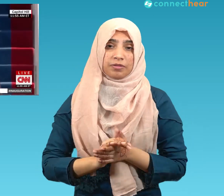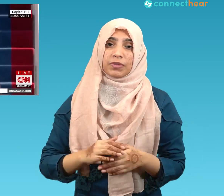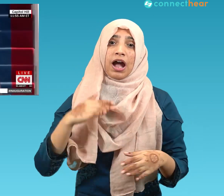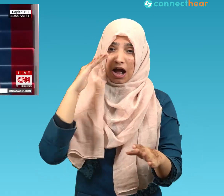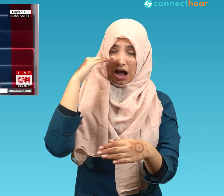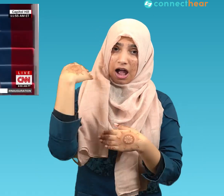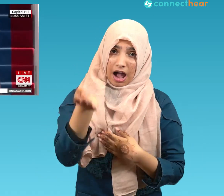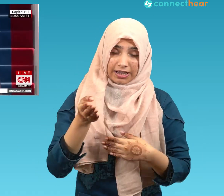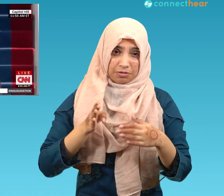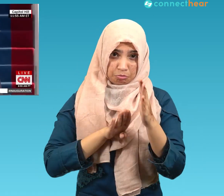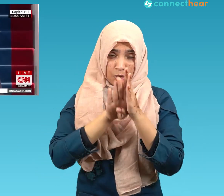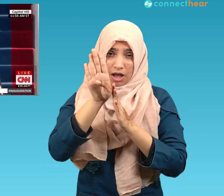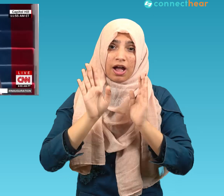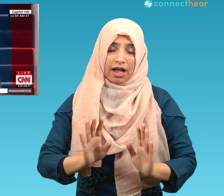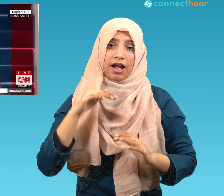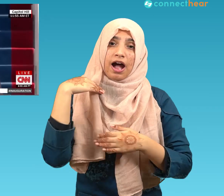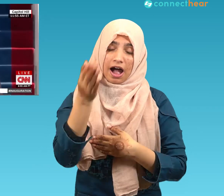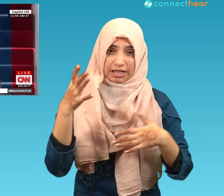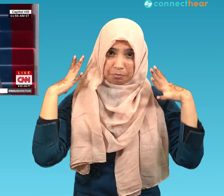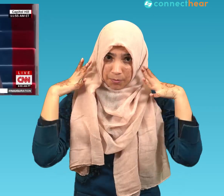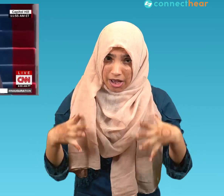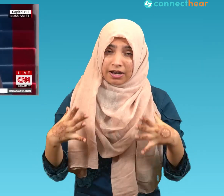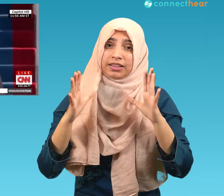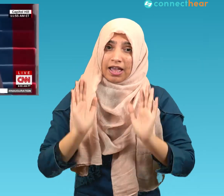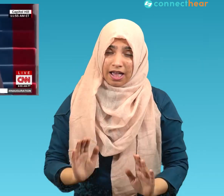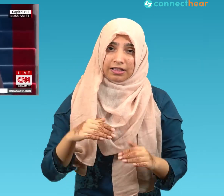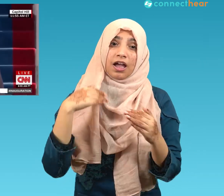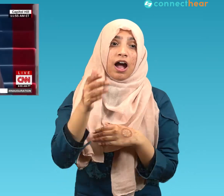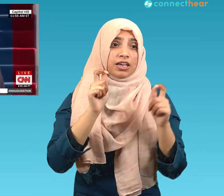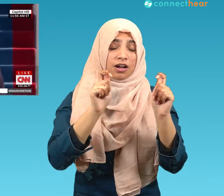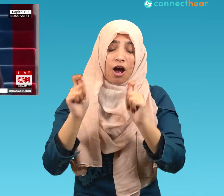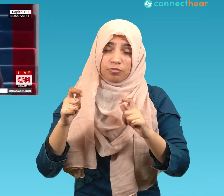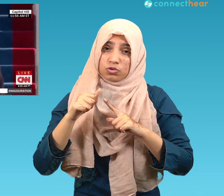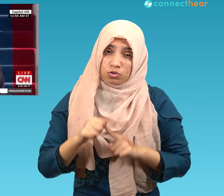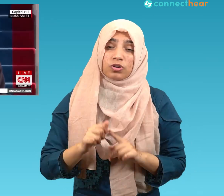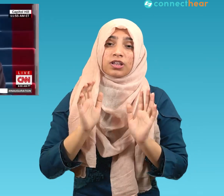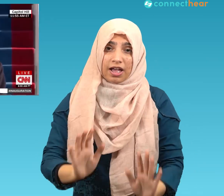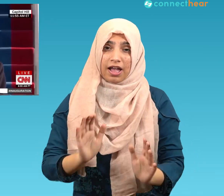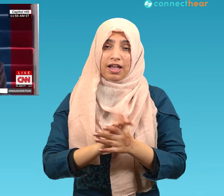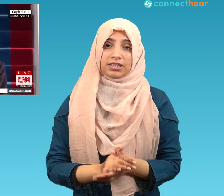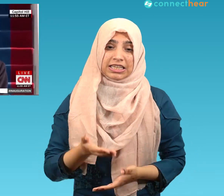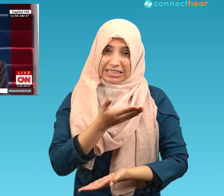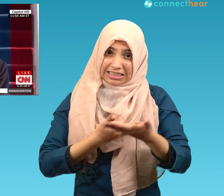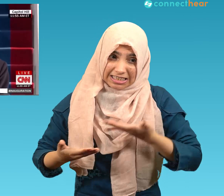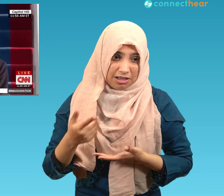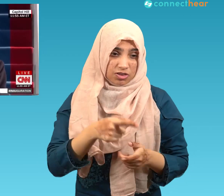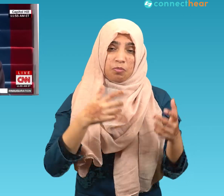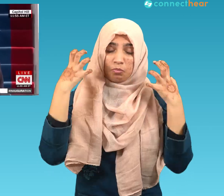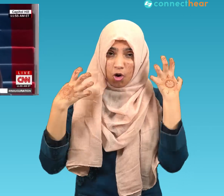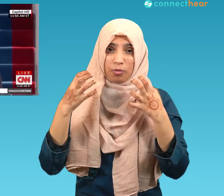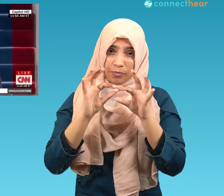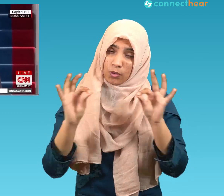We'll press forward with speed and urgency, for we have much to do in this winter of peril and